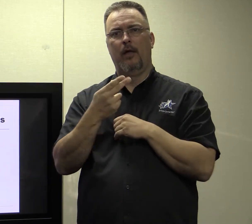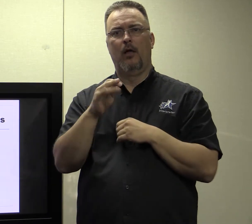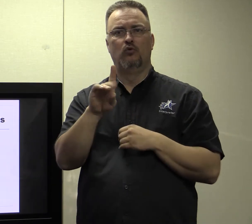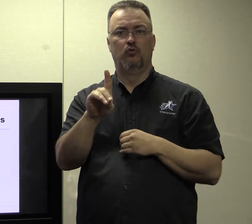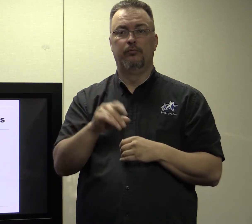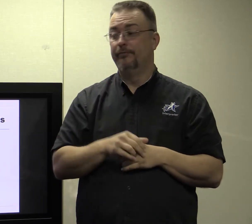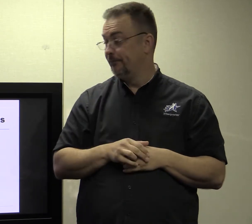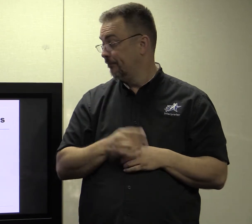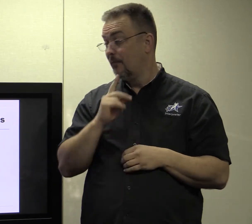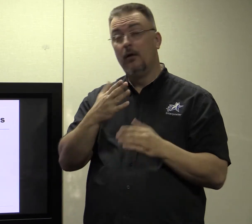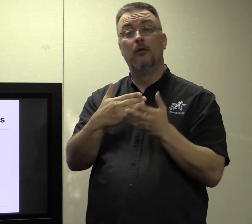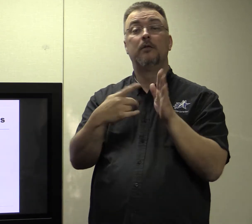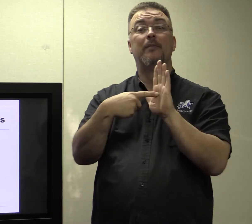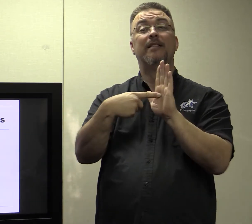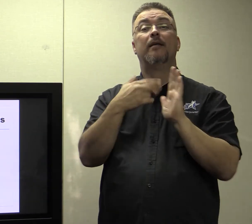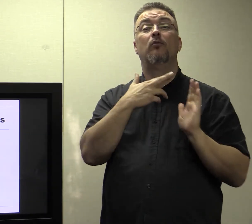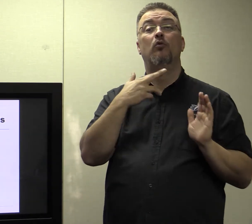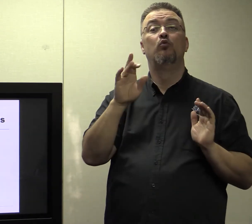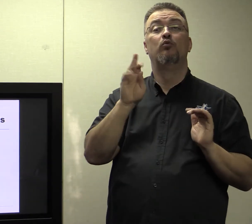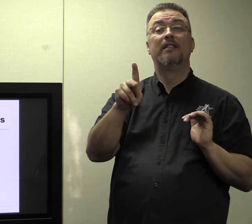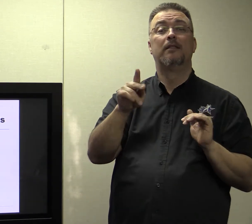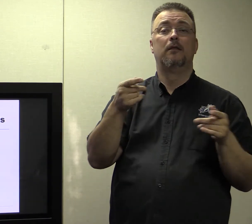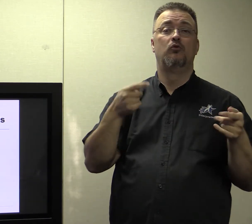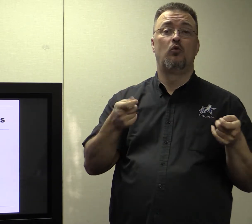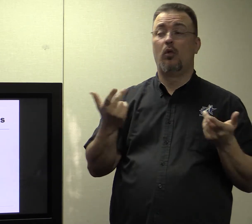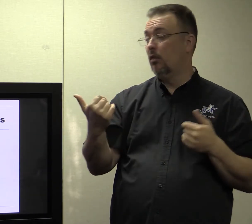Examples of risk controls: personal protective equipment.